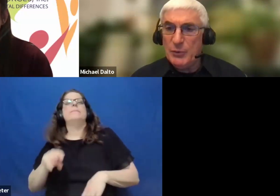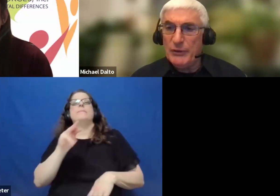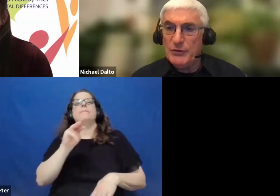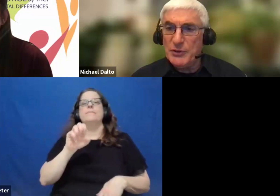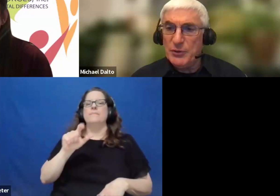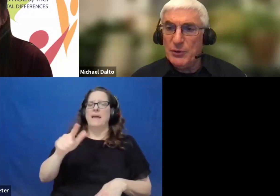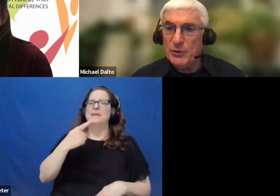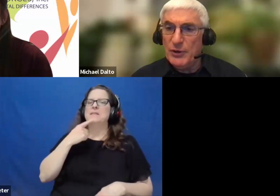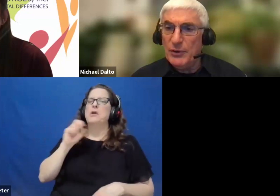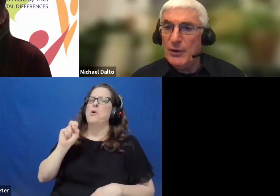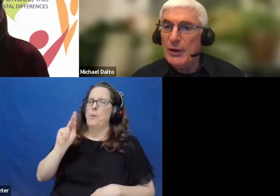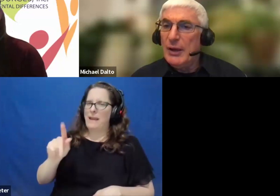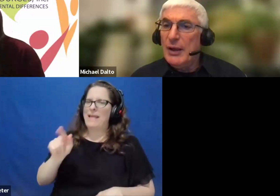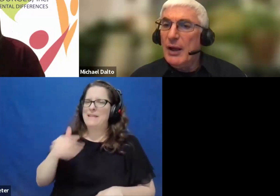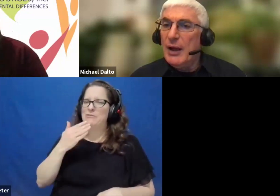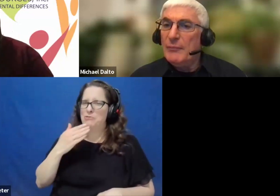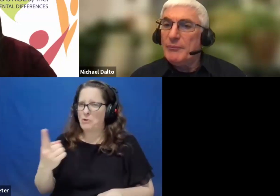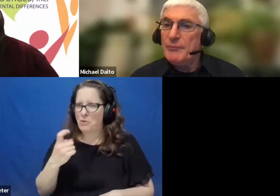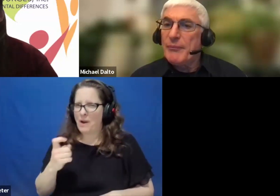May's question earlier.